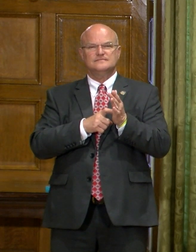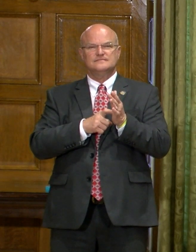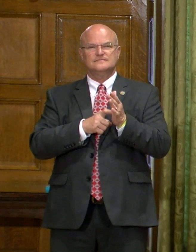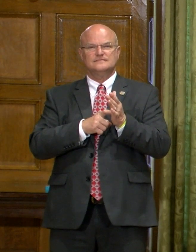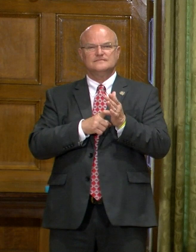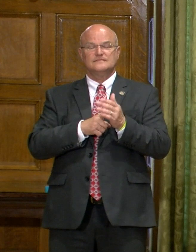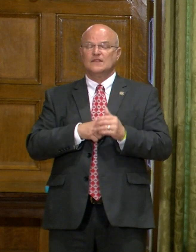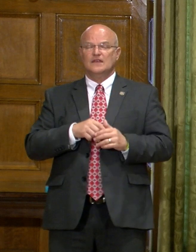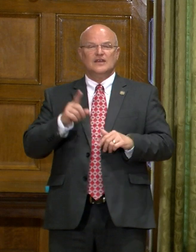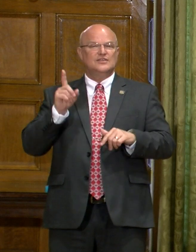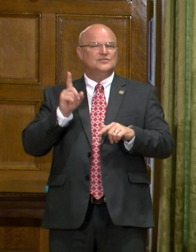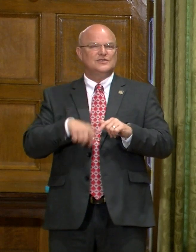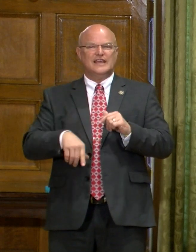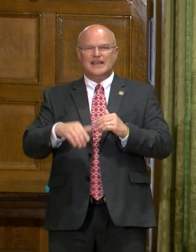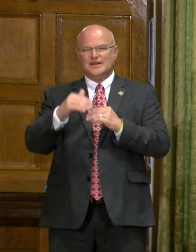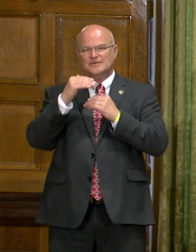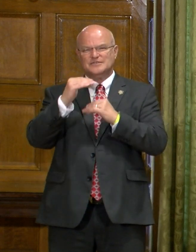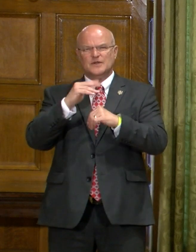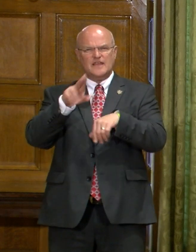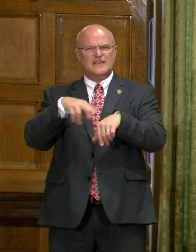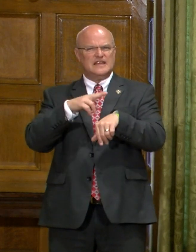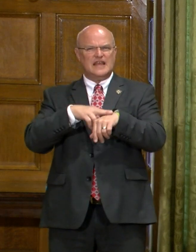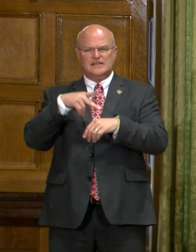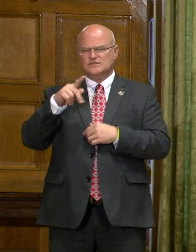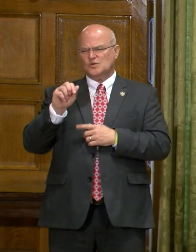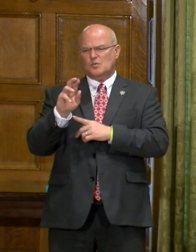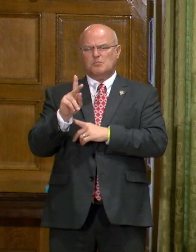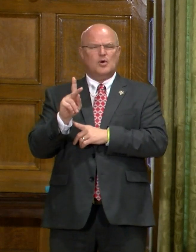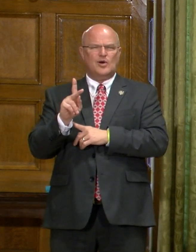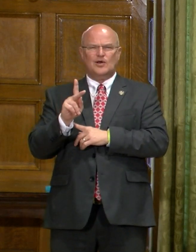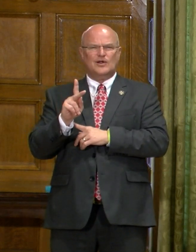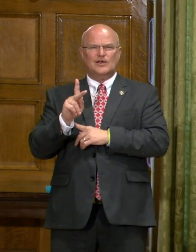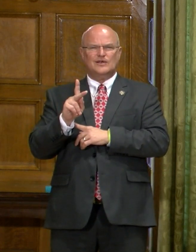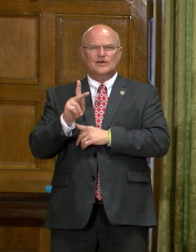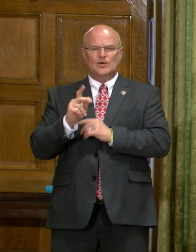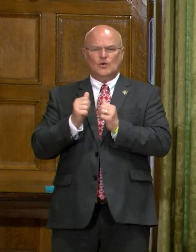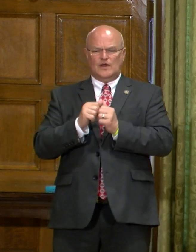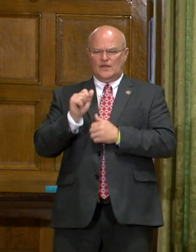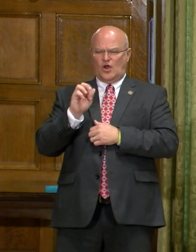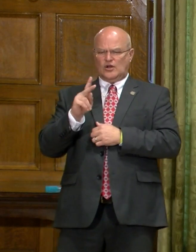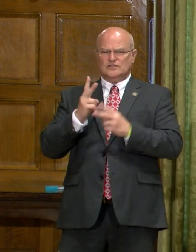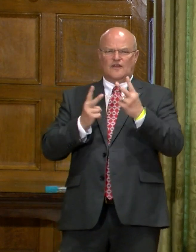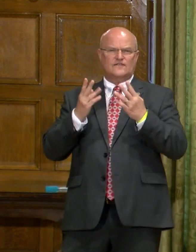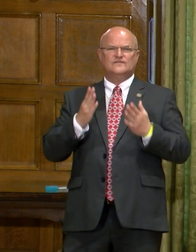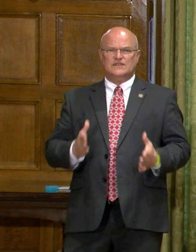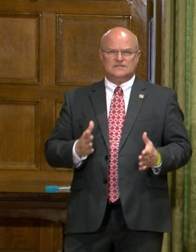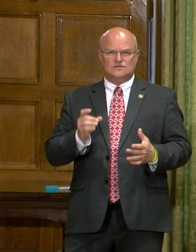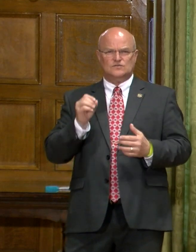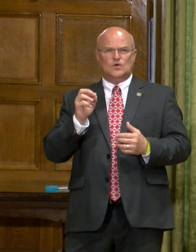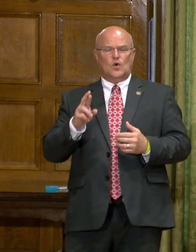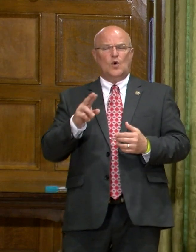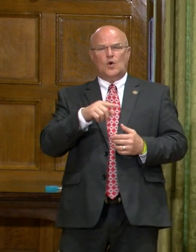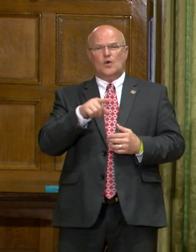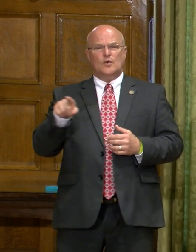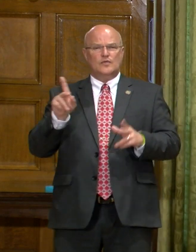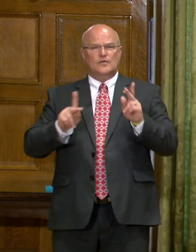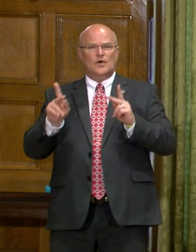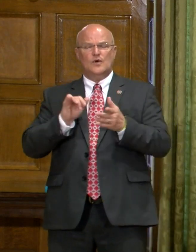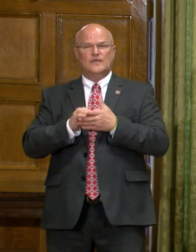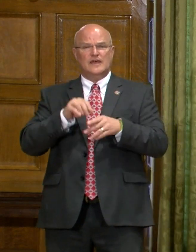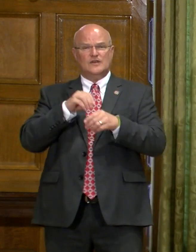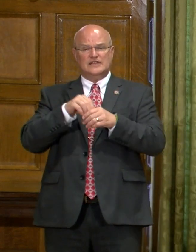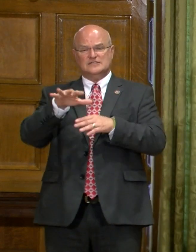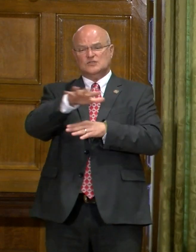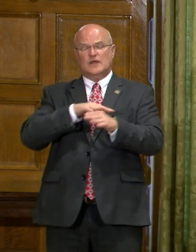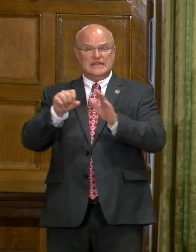first of all, you cannot restrict the national park to Arkansas visitors or those that are